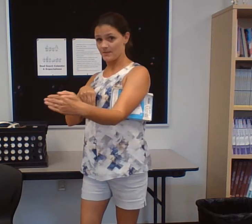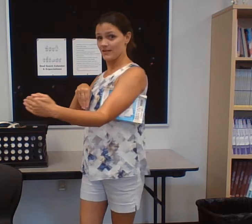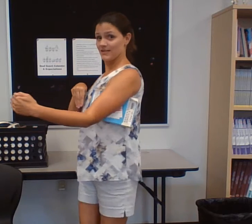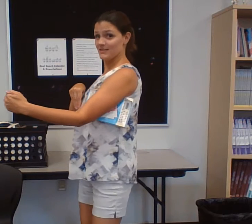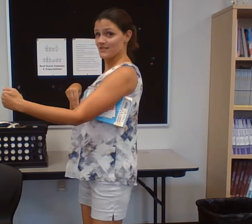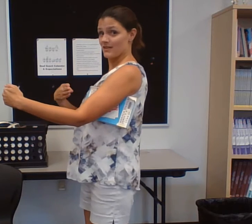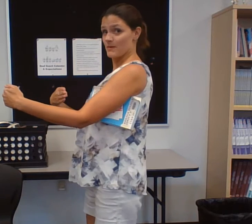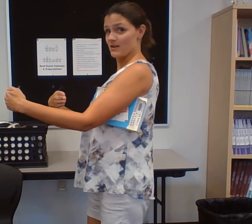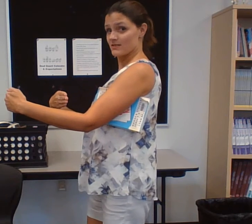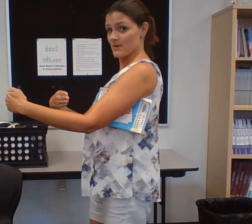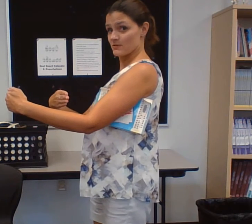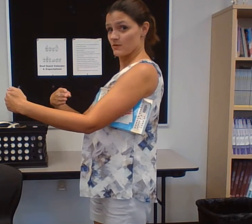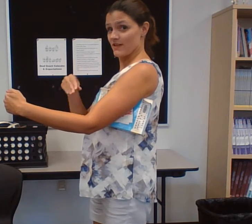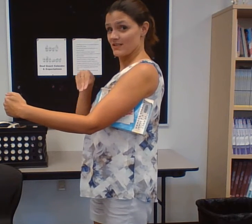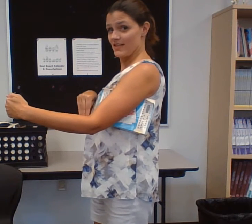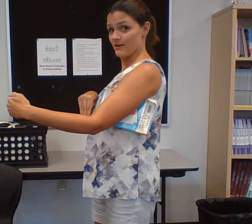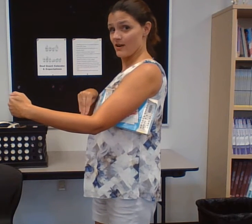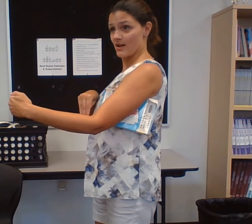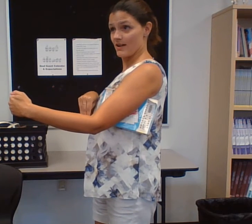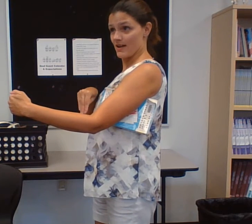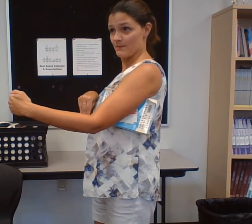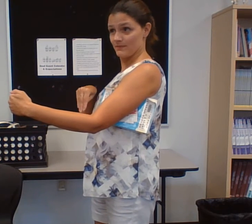not inside the box. The box would have ended here. I am